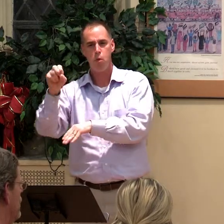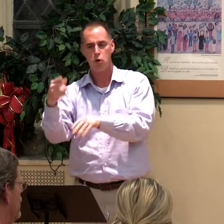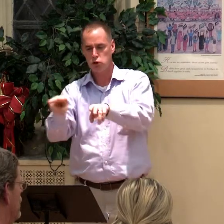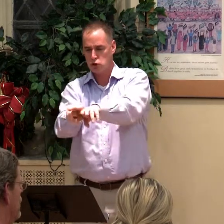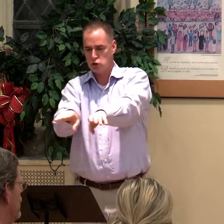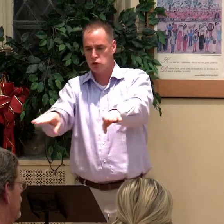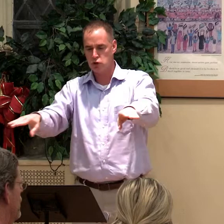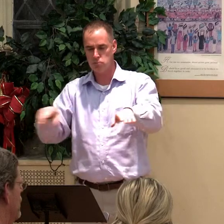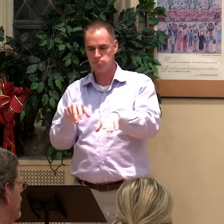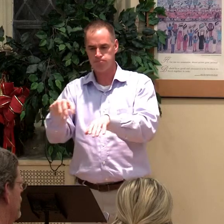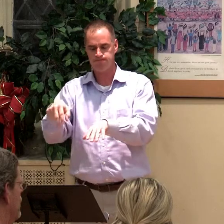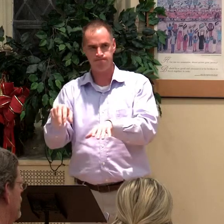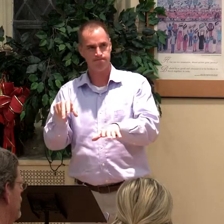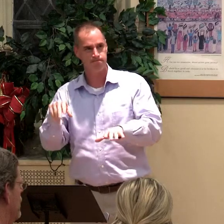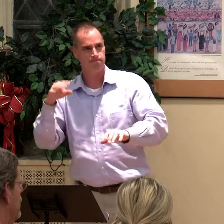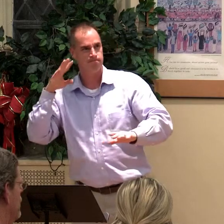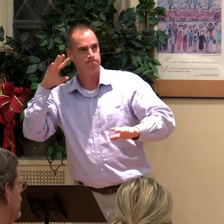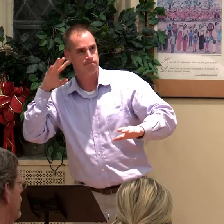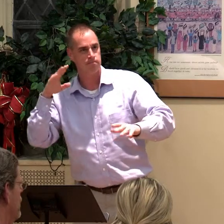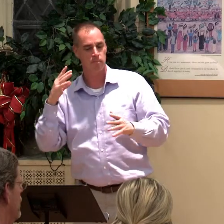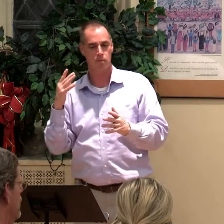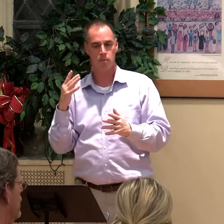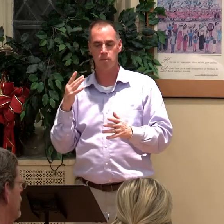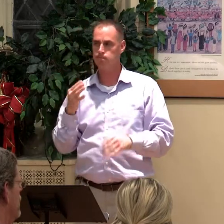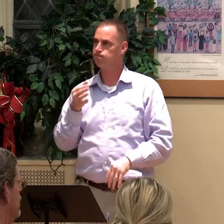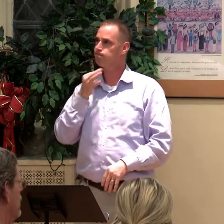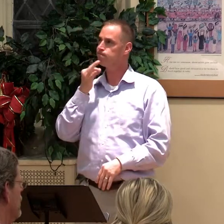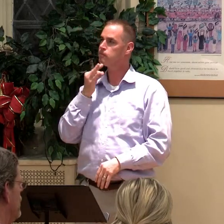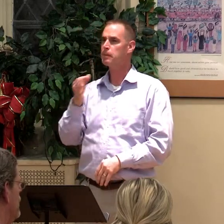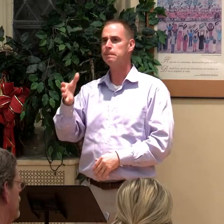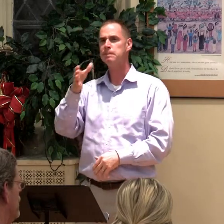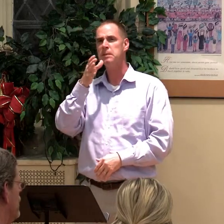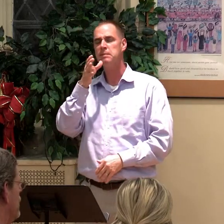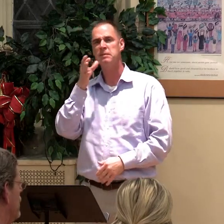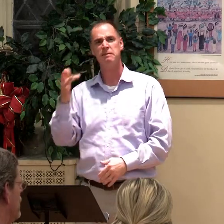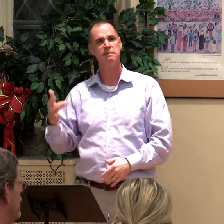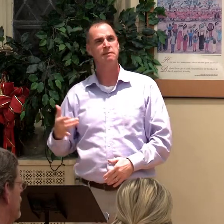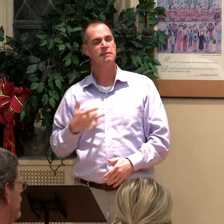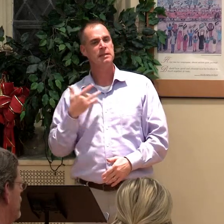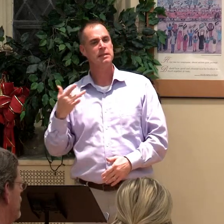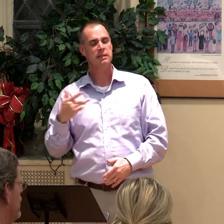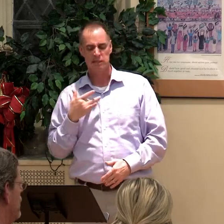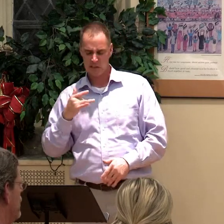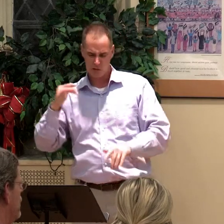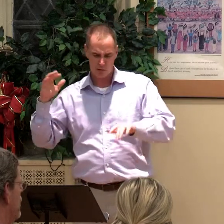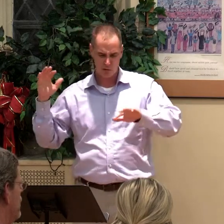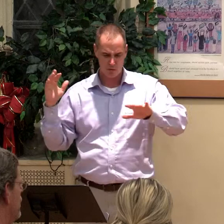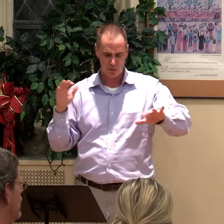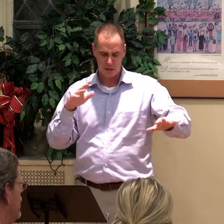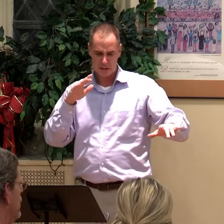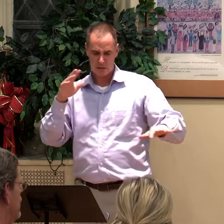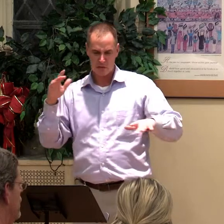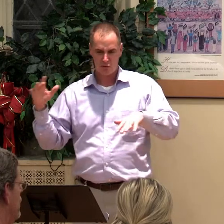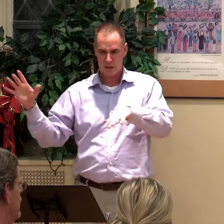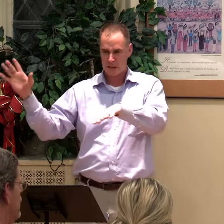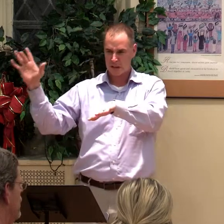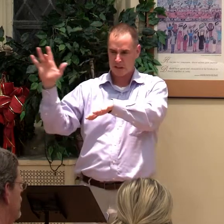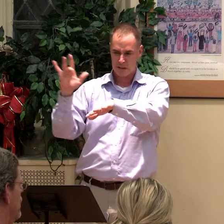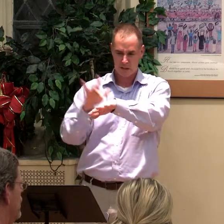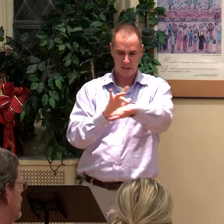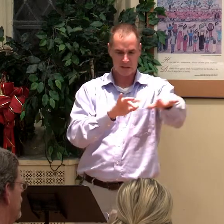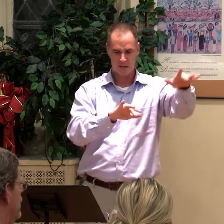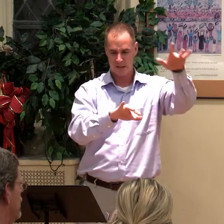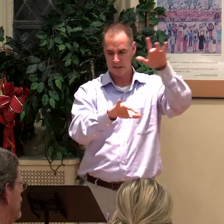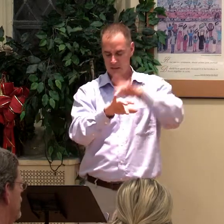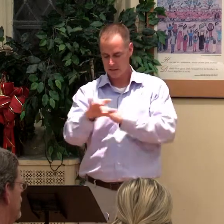singing coquille. You wonder if she ever feels the rain running beneath her skin as she